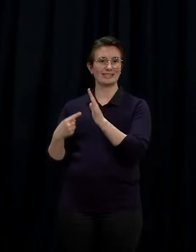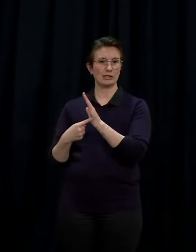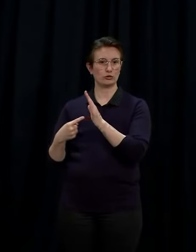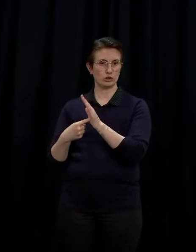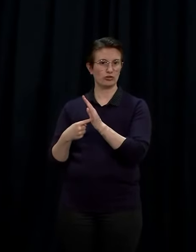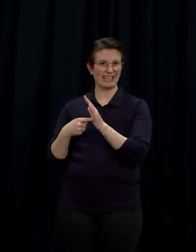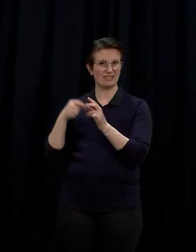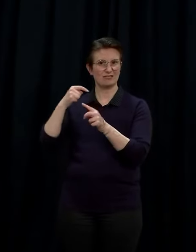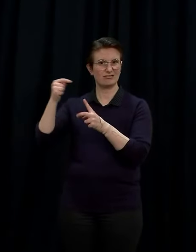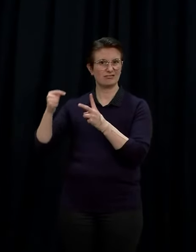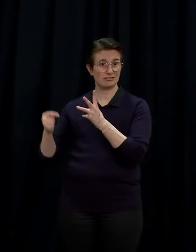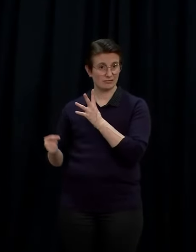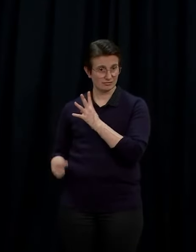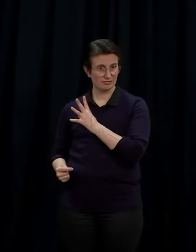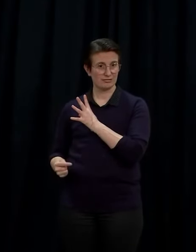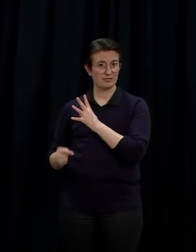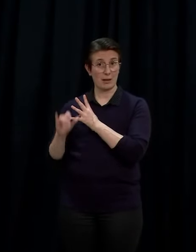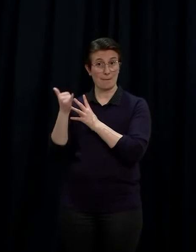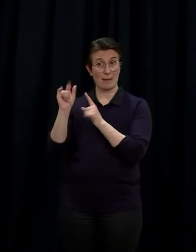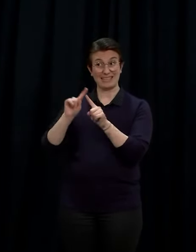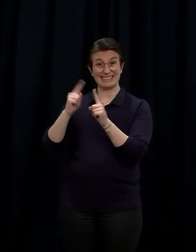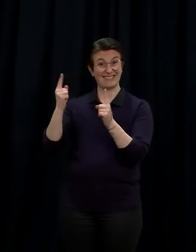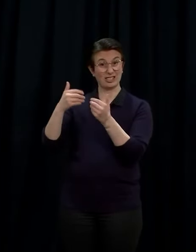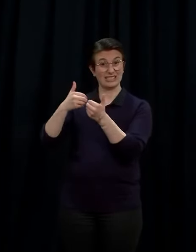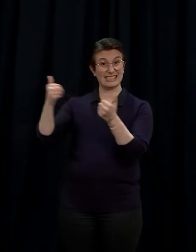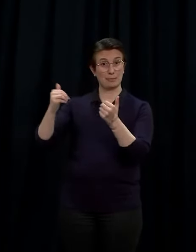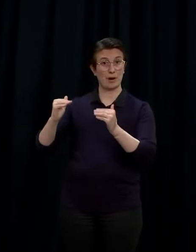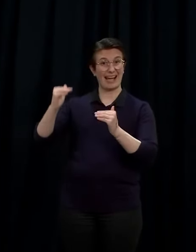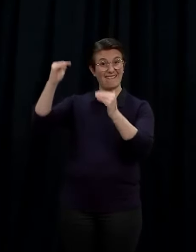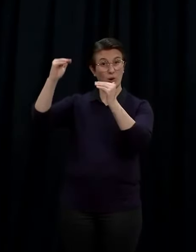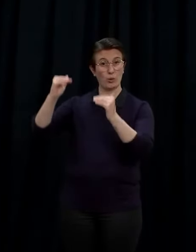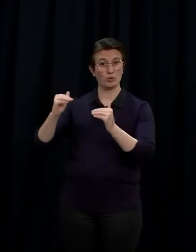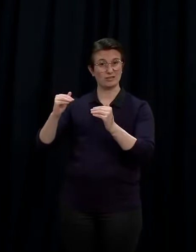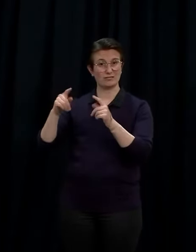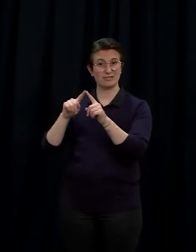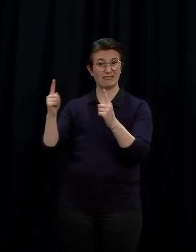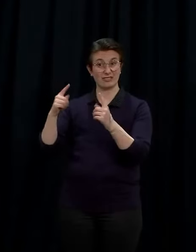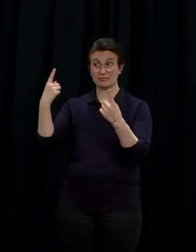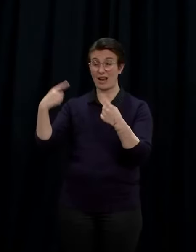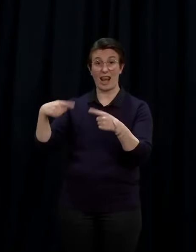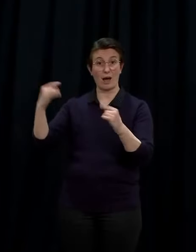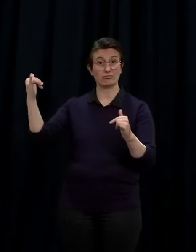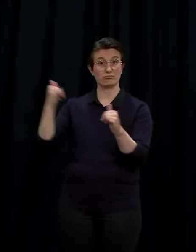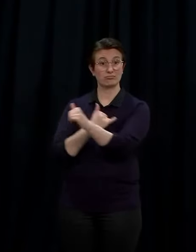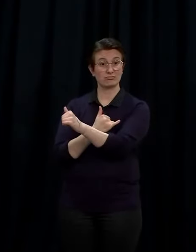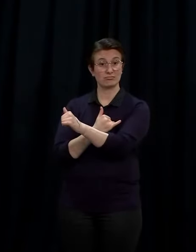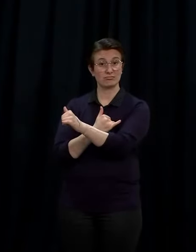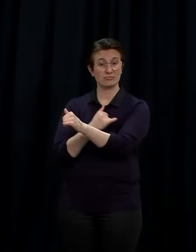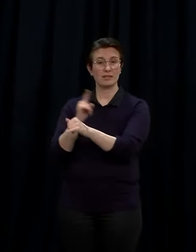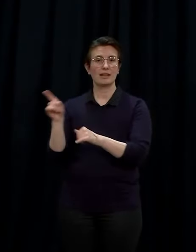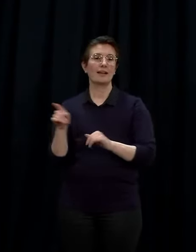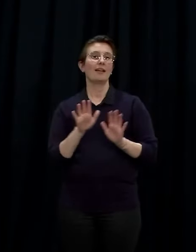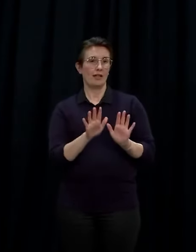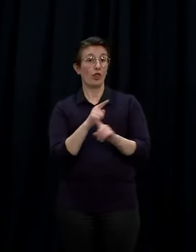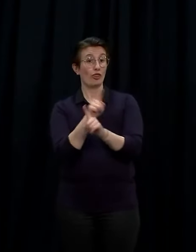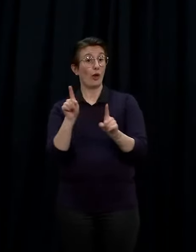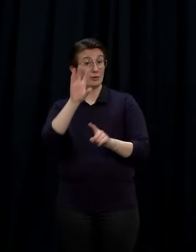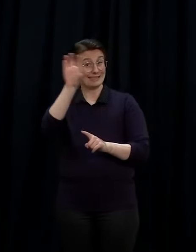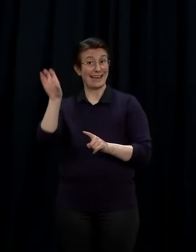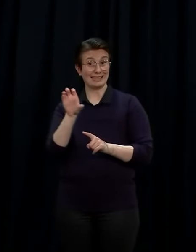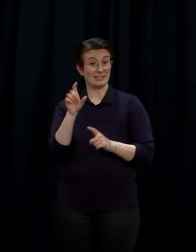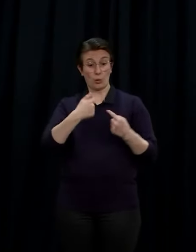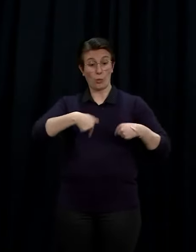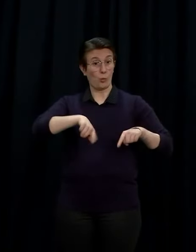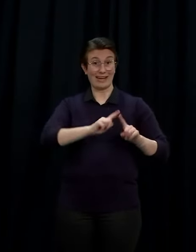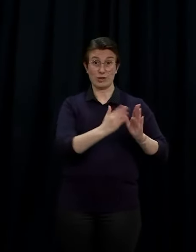us right now. Indeed, yes, yeah. but... Because despite what's said, they are running pretty much an elimination strategy. My question passes into